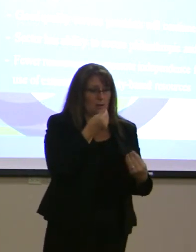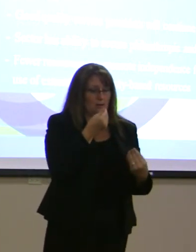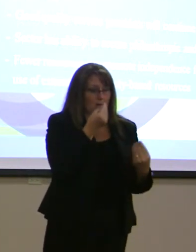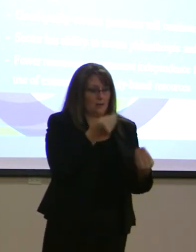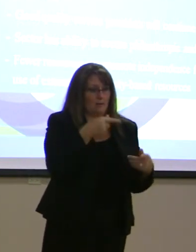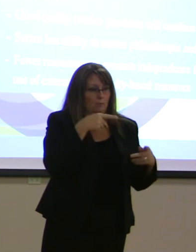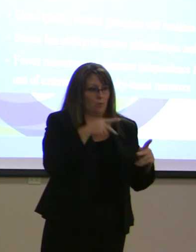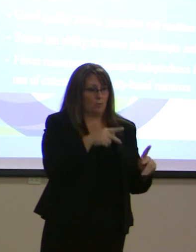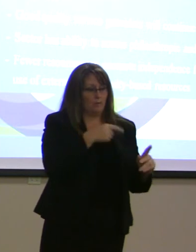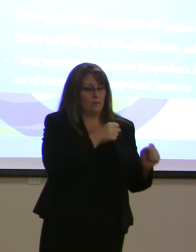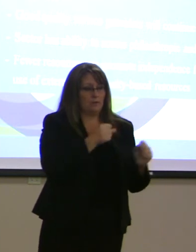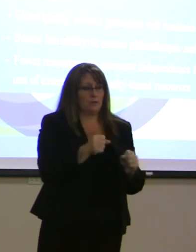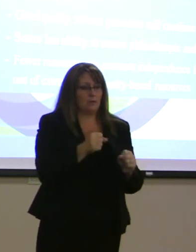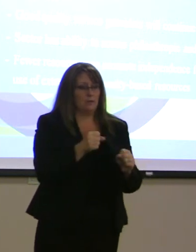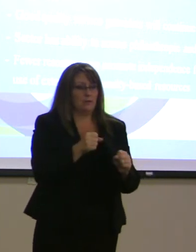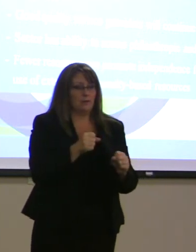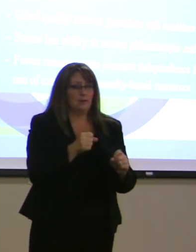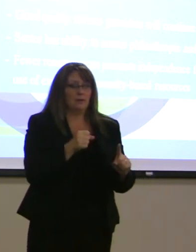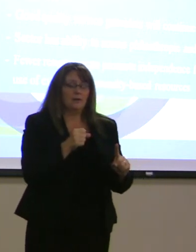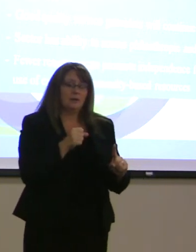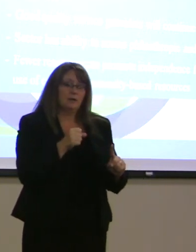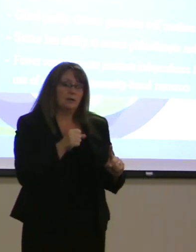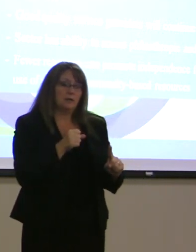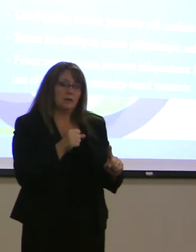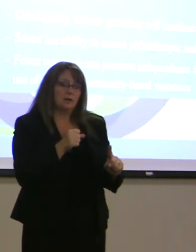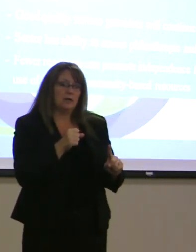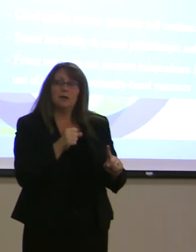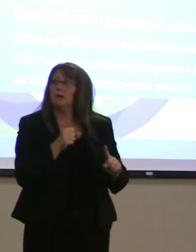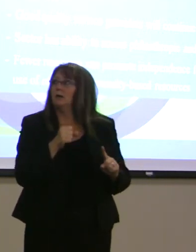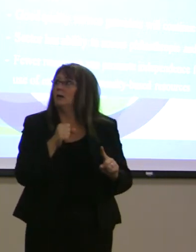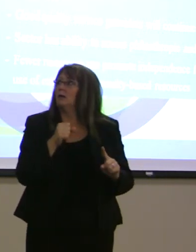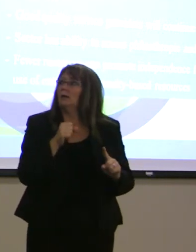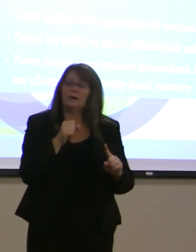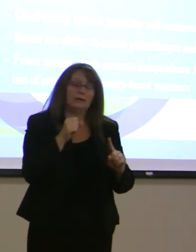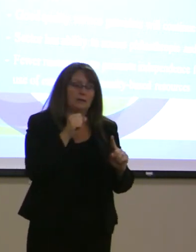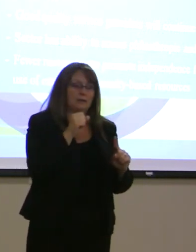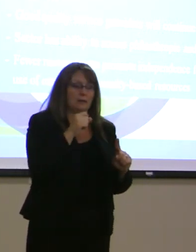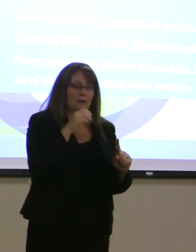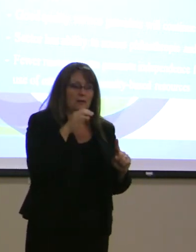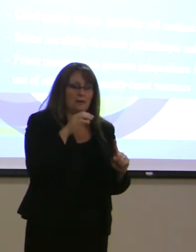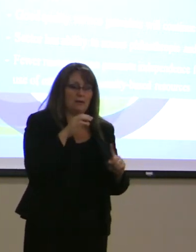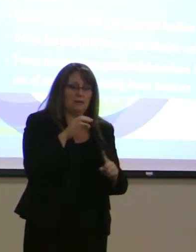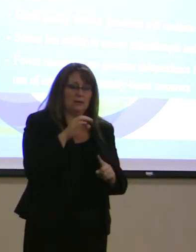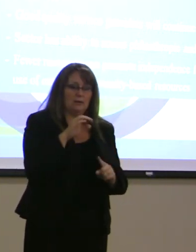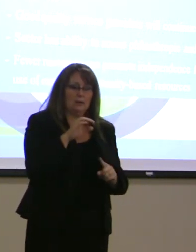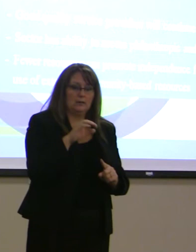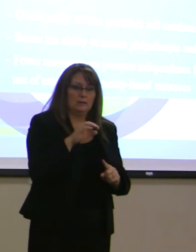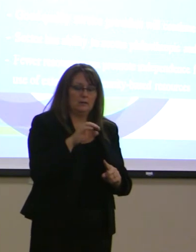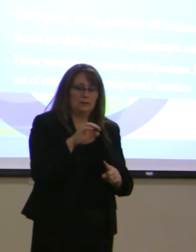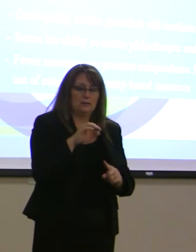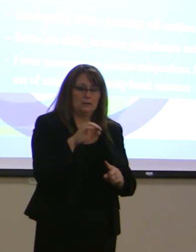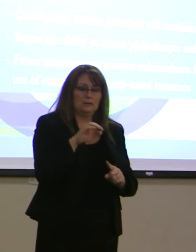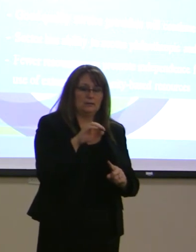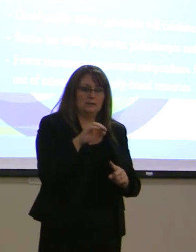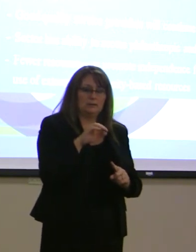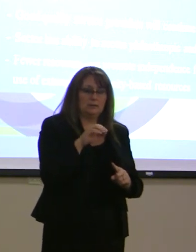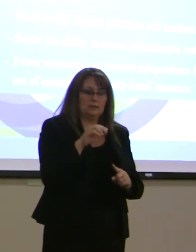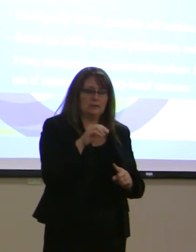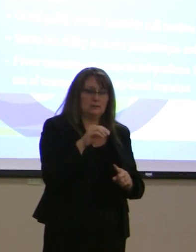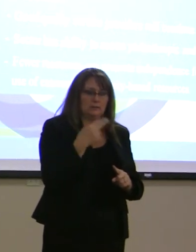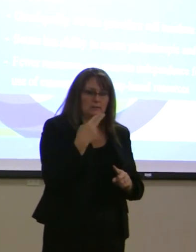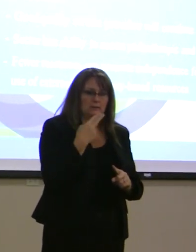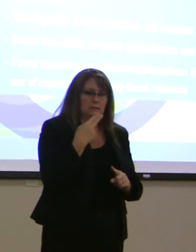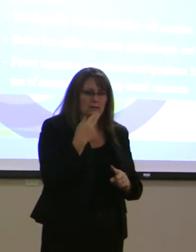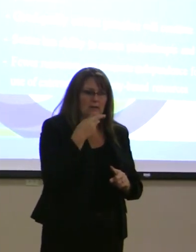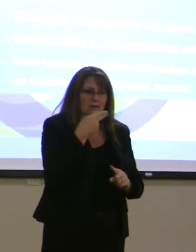disability strategy was the Taoiseach, the then Taoiseach, Bertie Ahern was his name. And the current Taoiseach is also